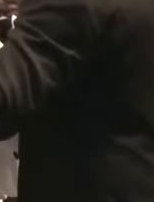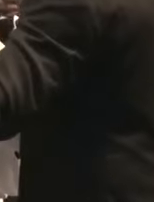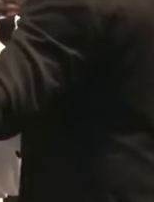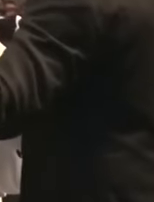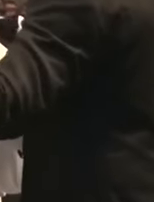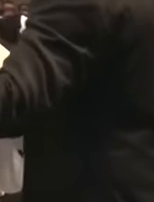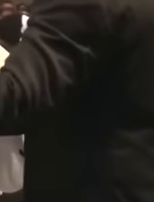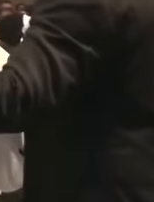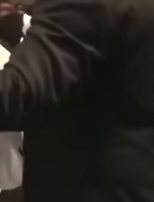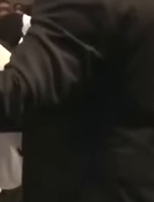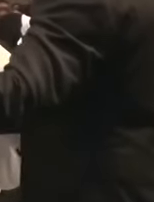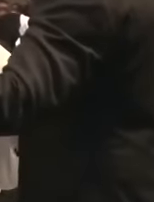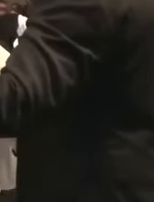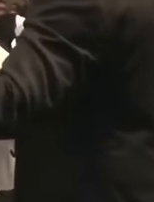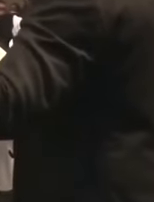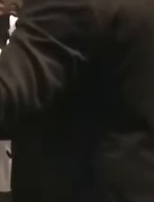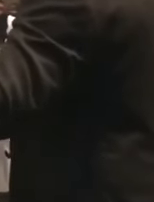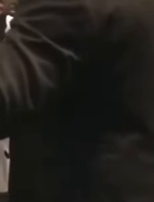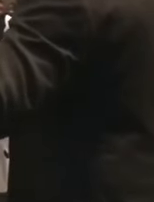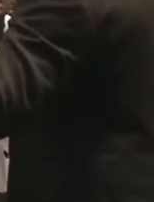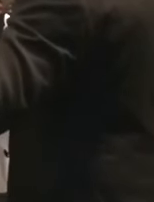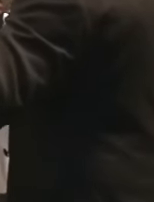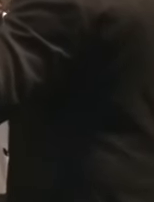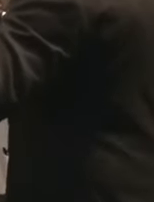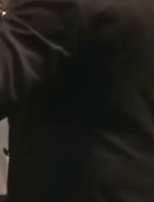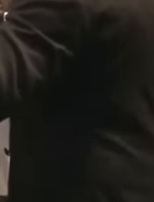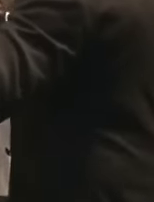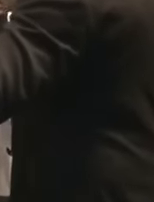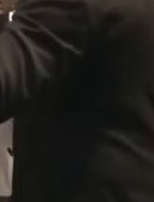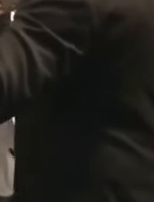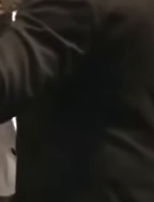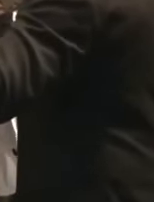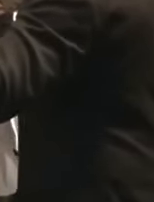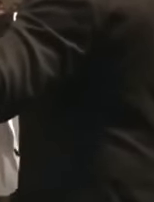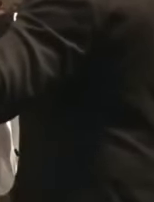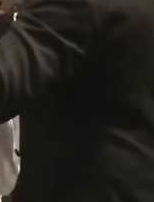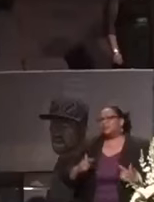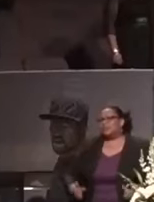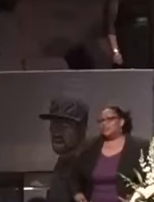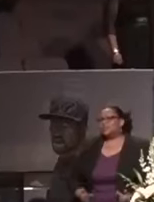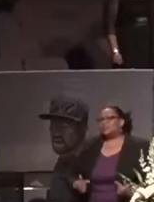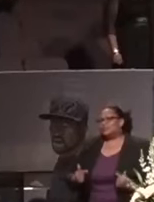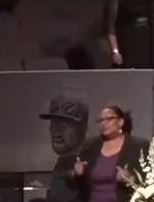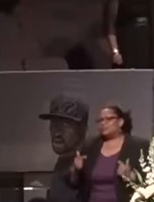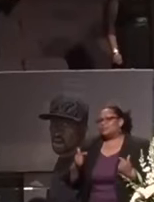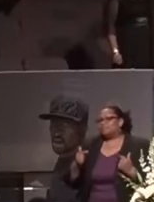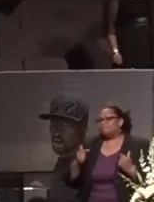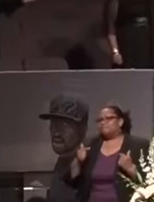Look at you. There's been no change in your condition.